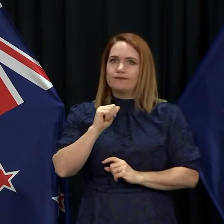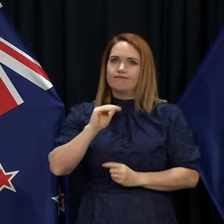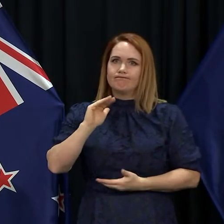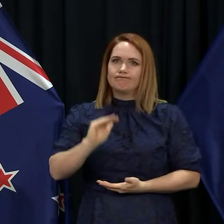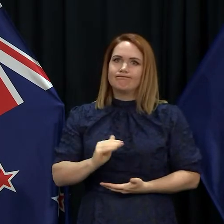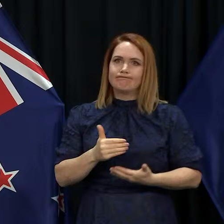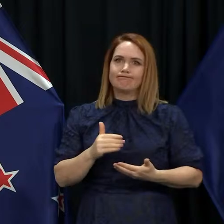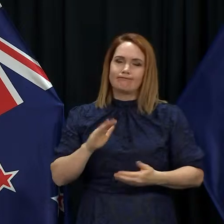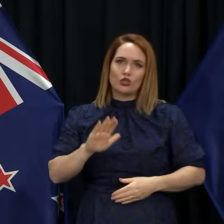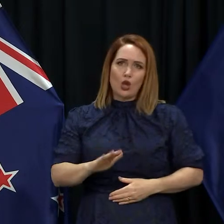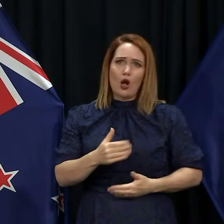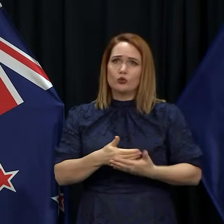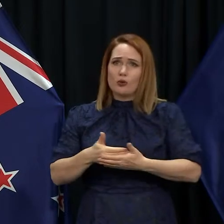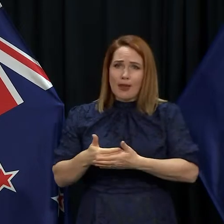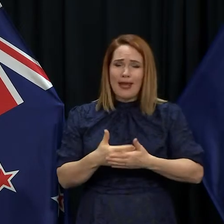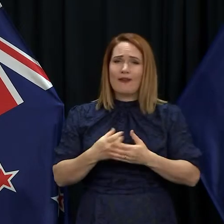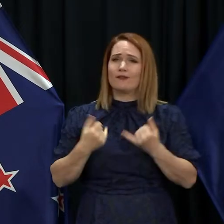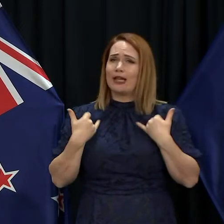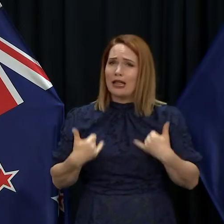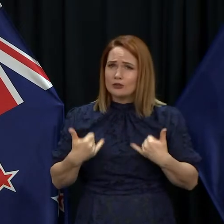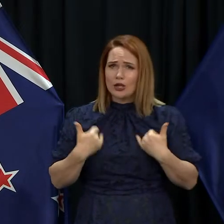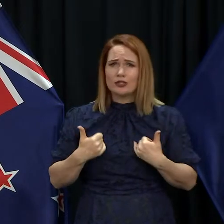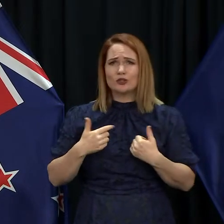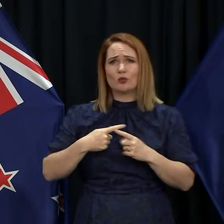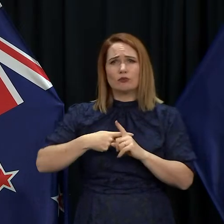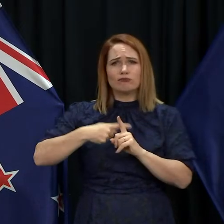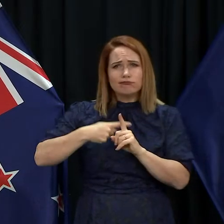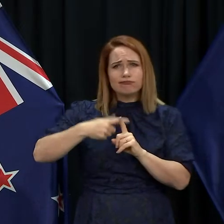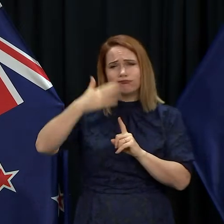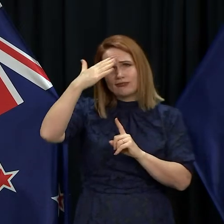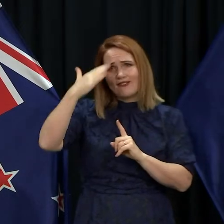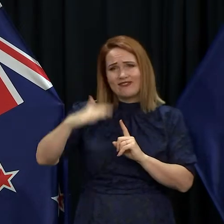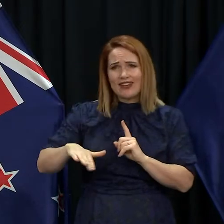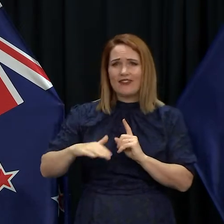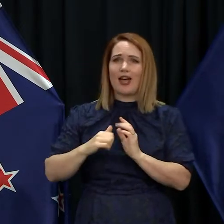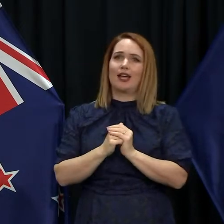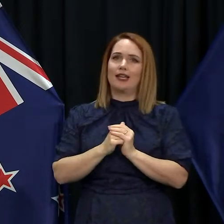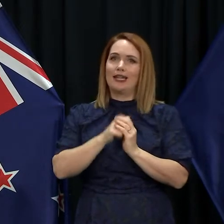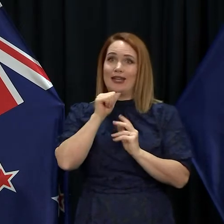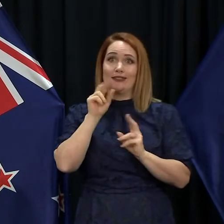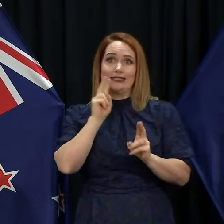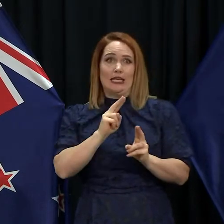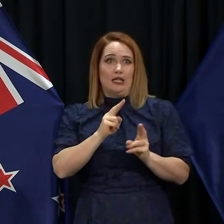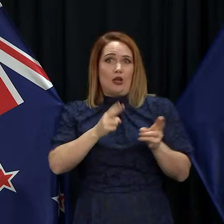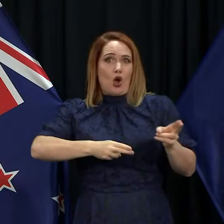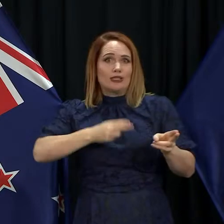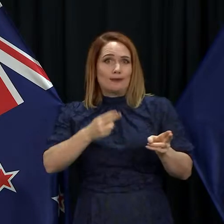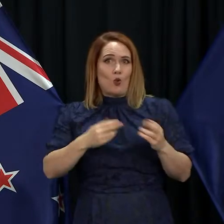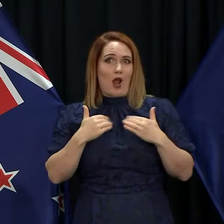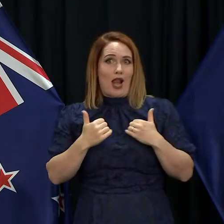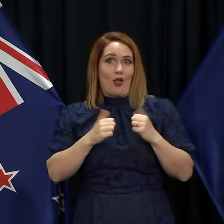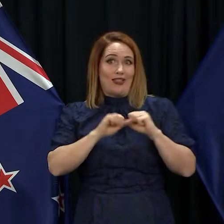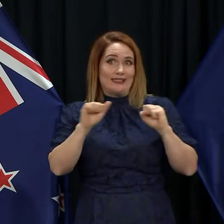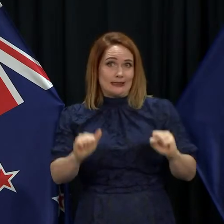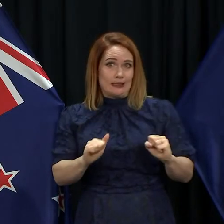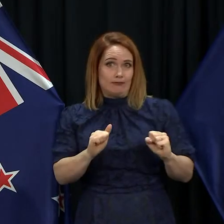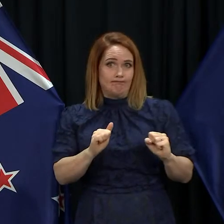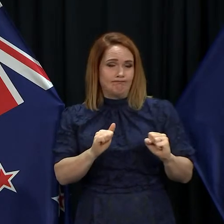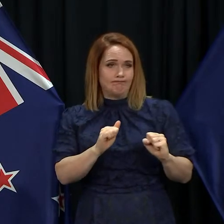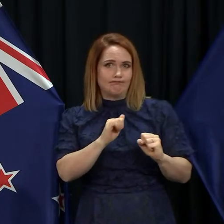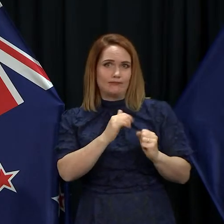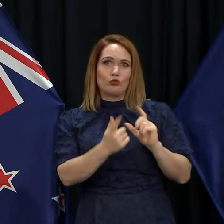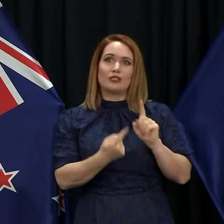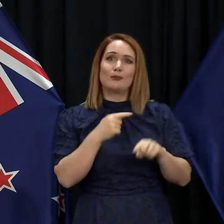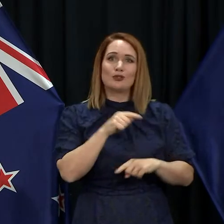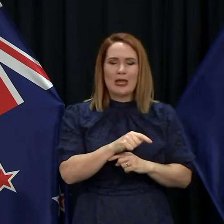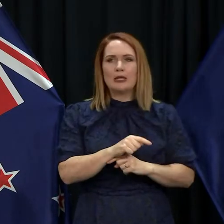a small child has illness or fever. And you see our hospital and health system respond to that as well. And